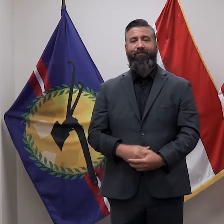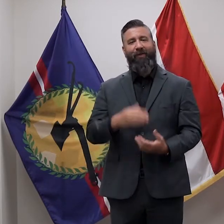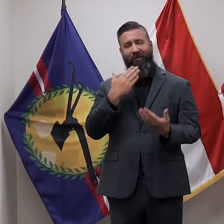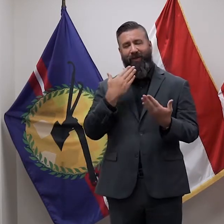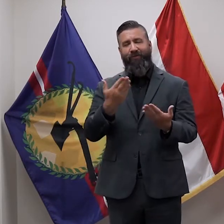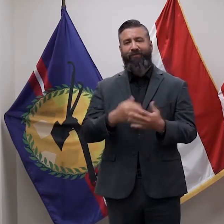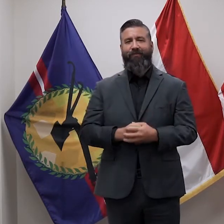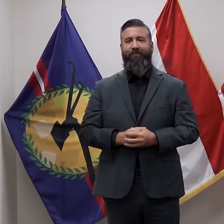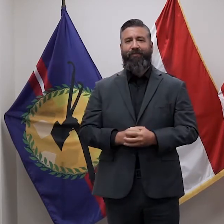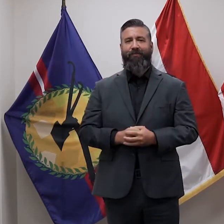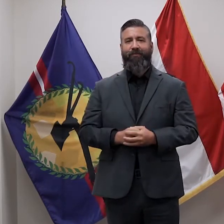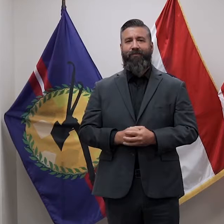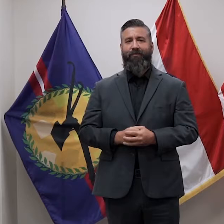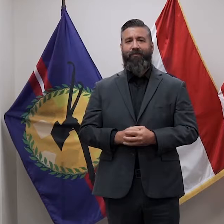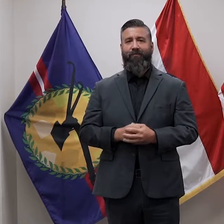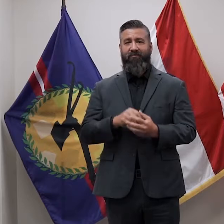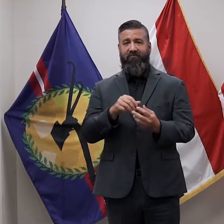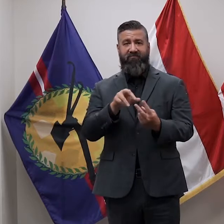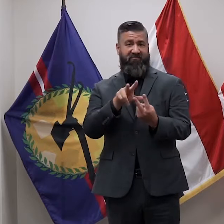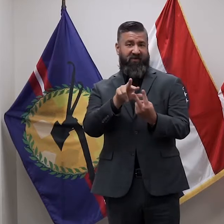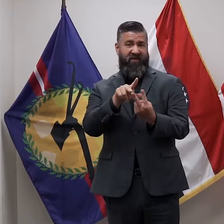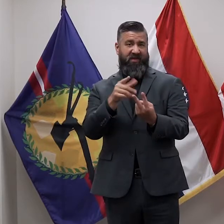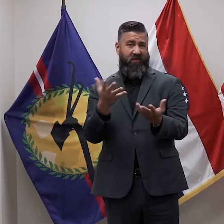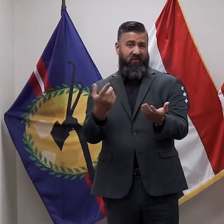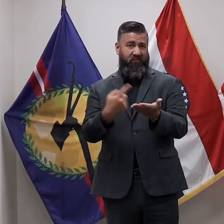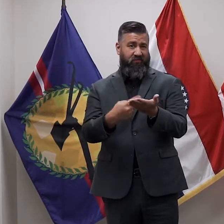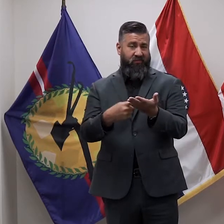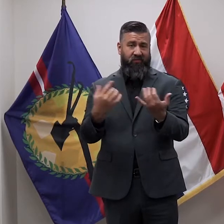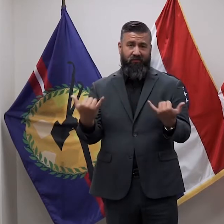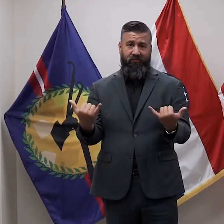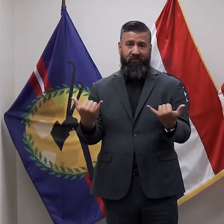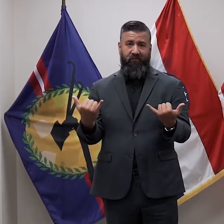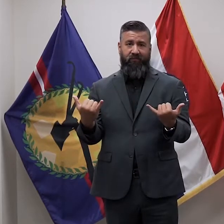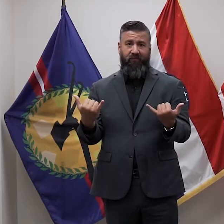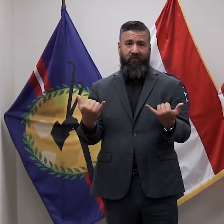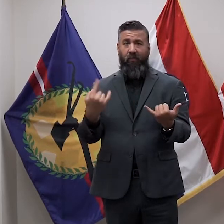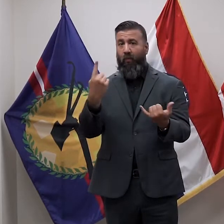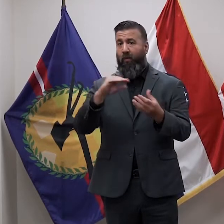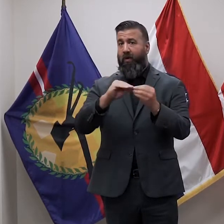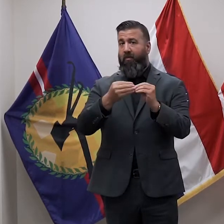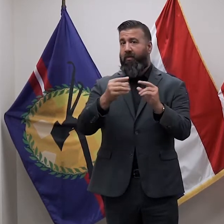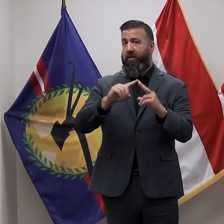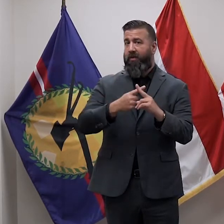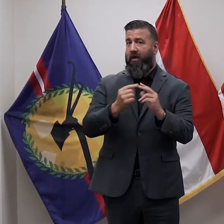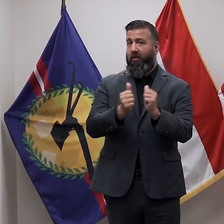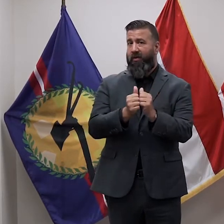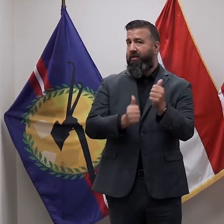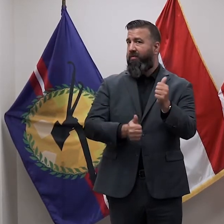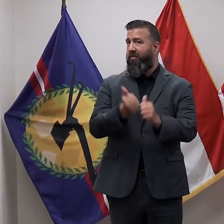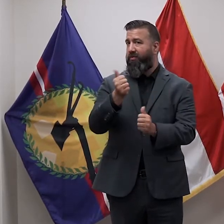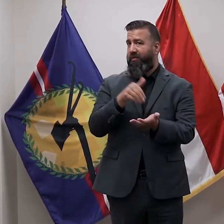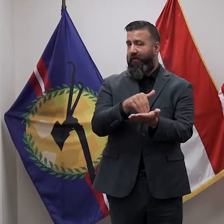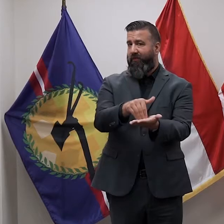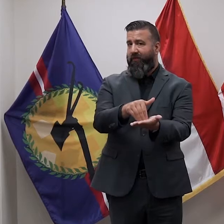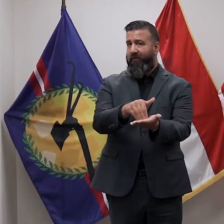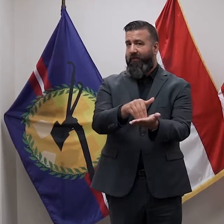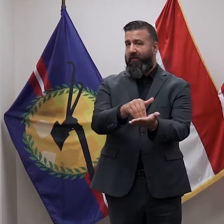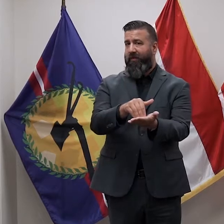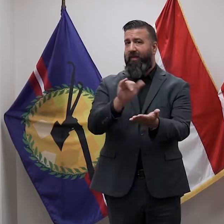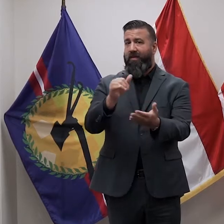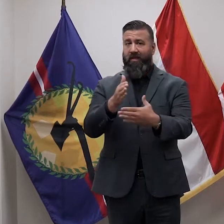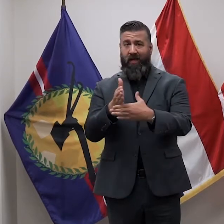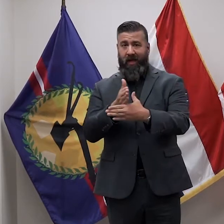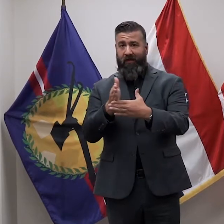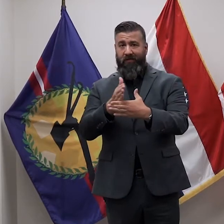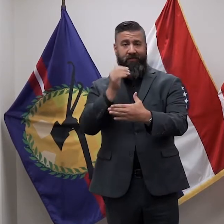Thank you. So a couple of things that I want to talk about today is one of the numbers that we start with most often. So this is the rolling average